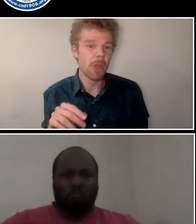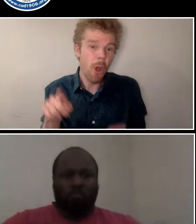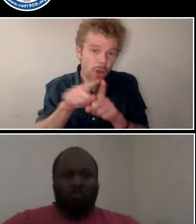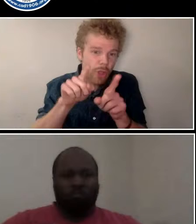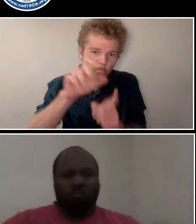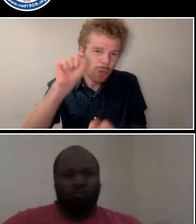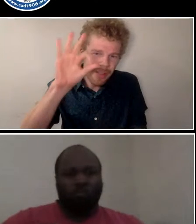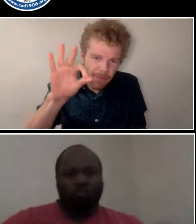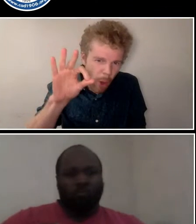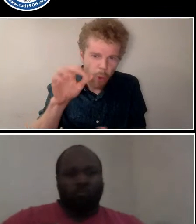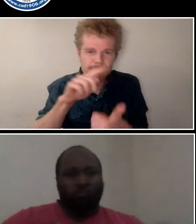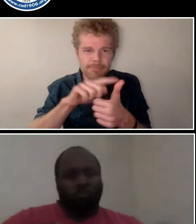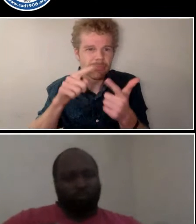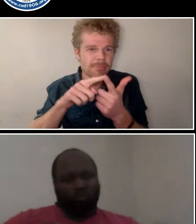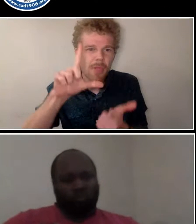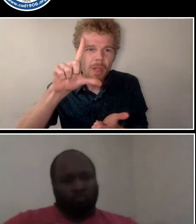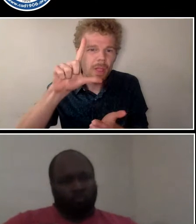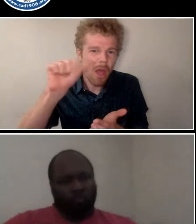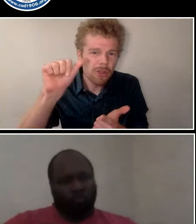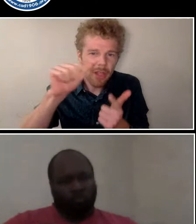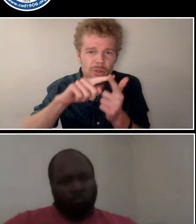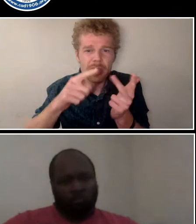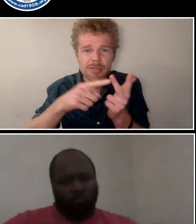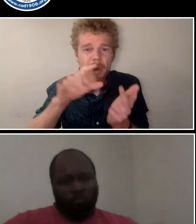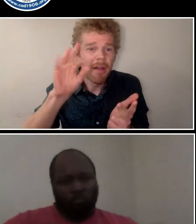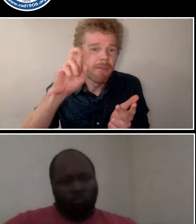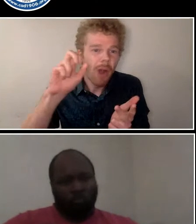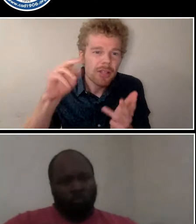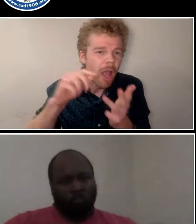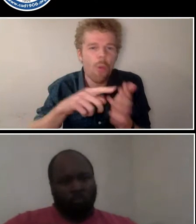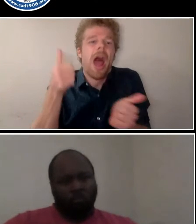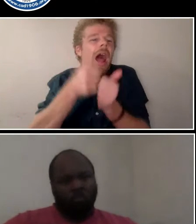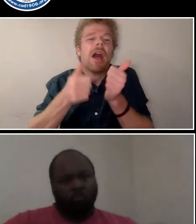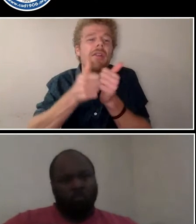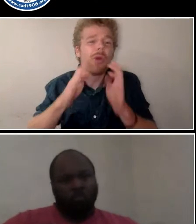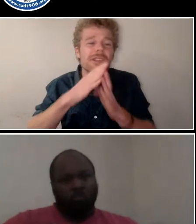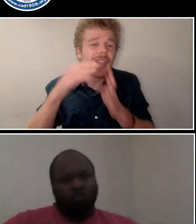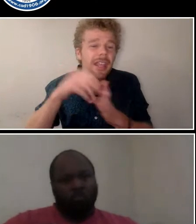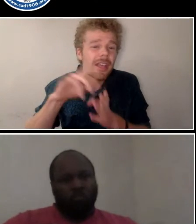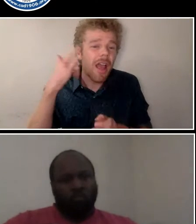Working with, you also have opportunities to work with senior citizen,